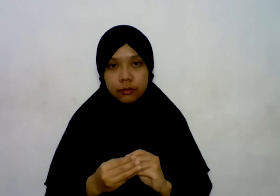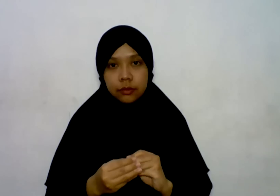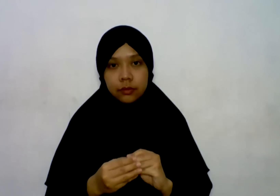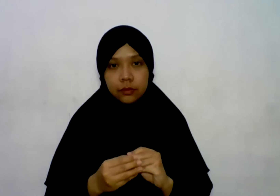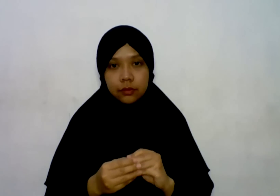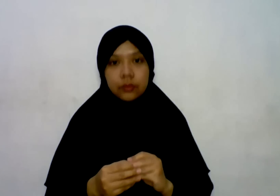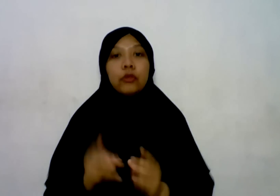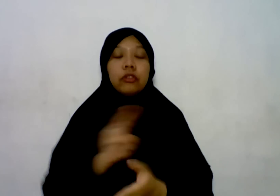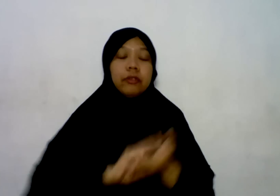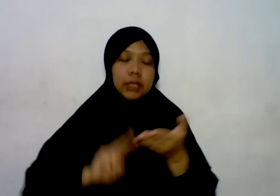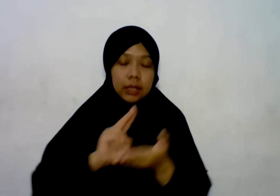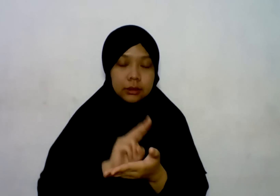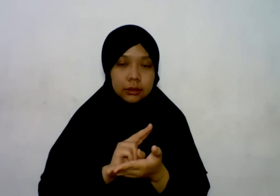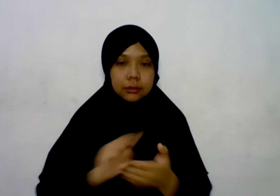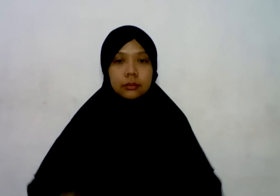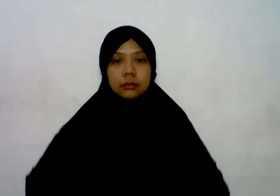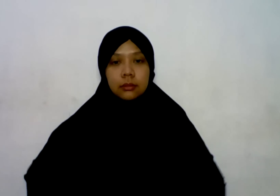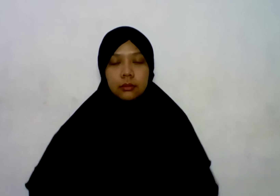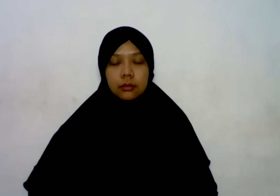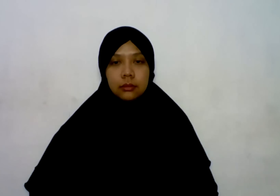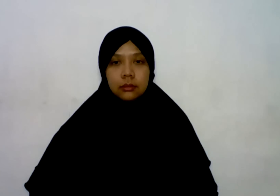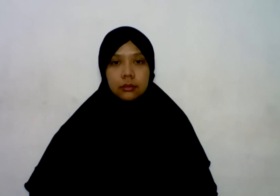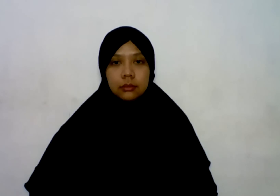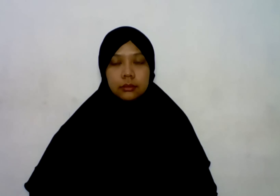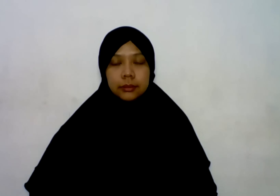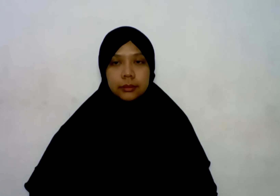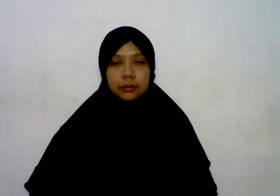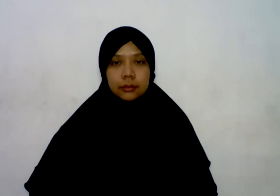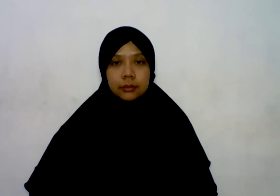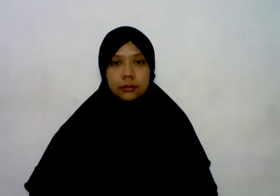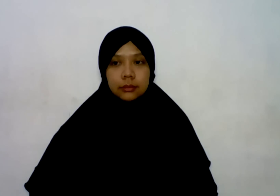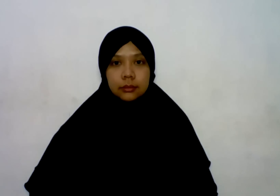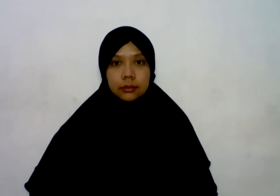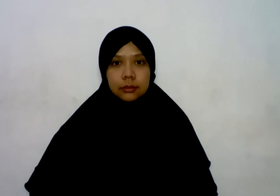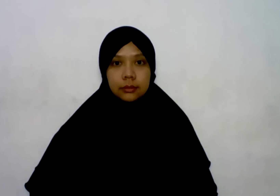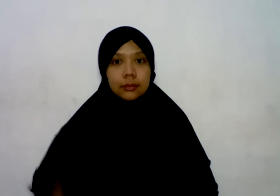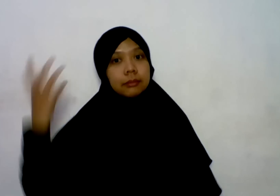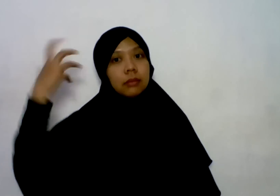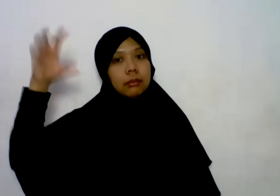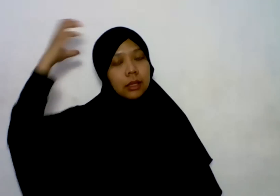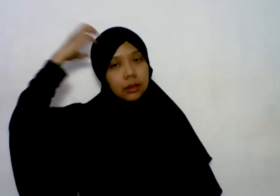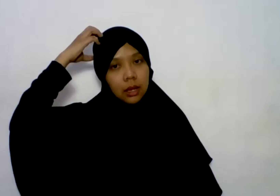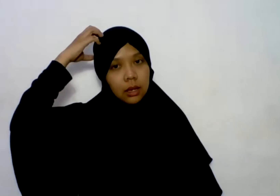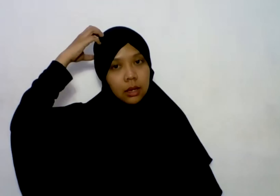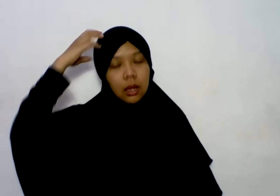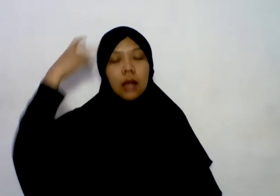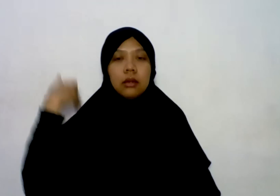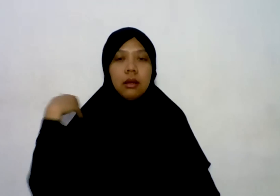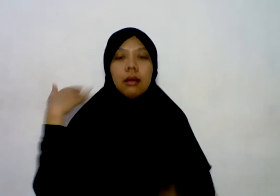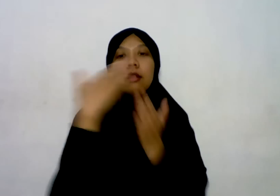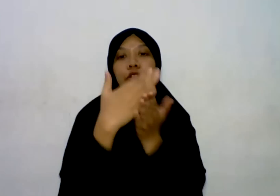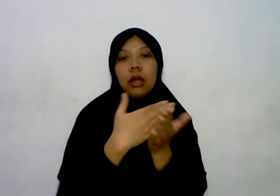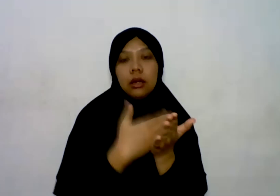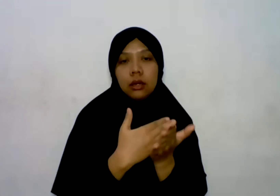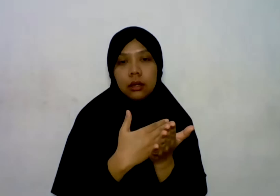and some. Good result that our government also have a regulation